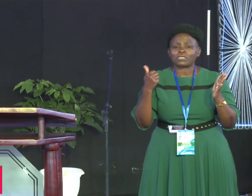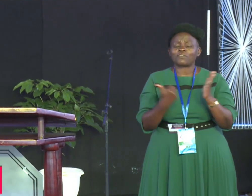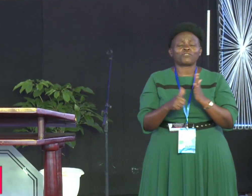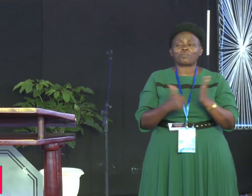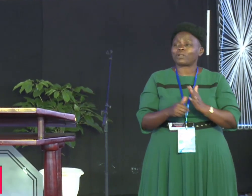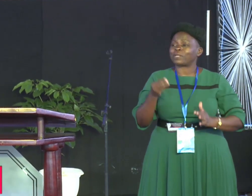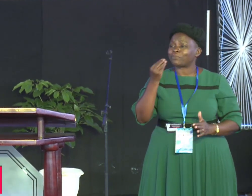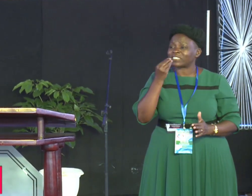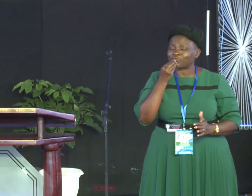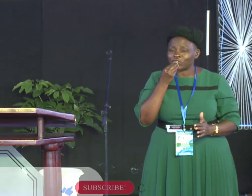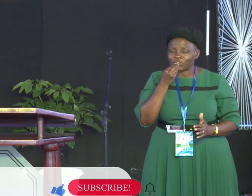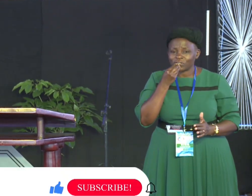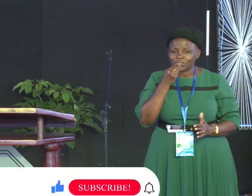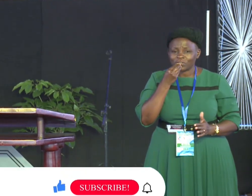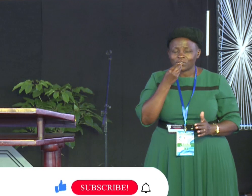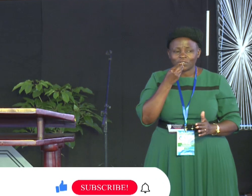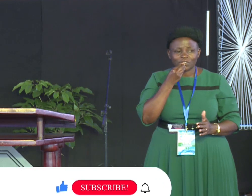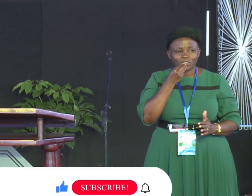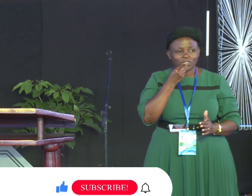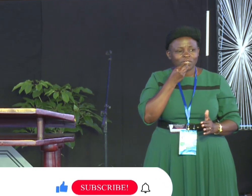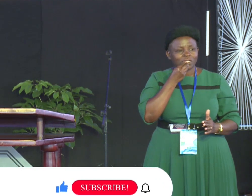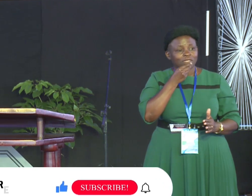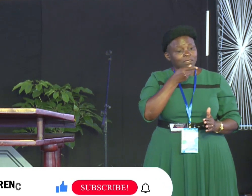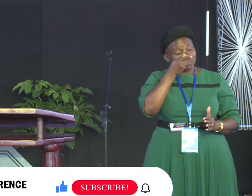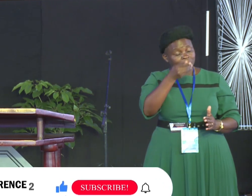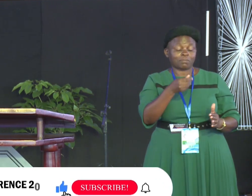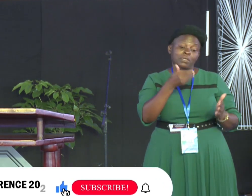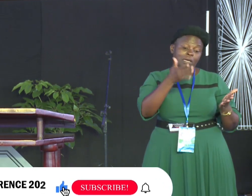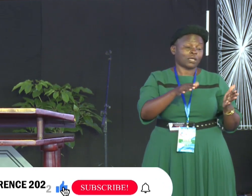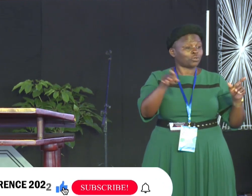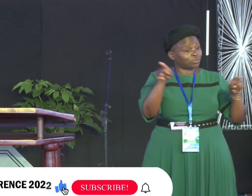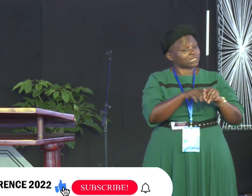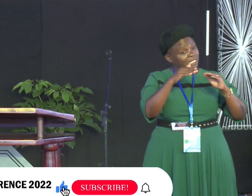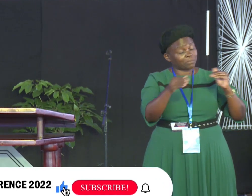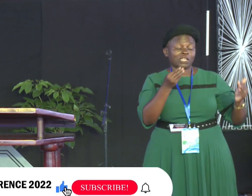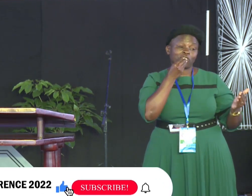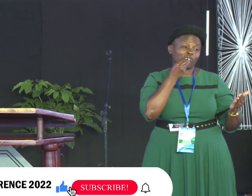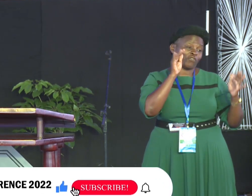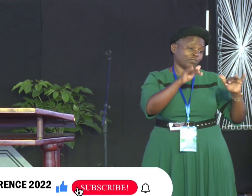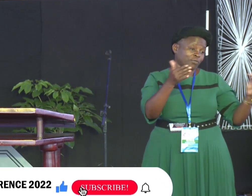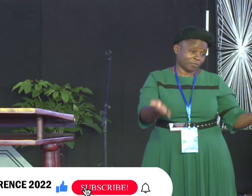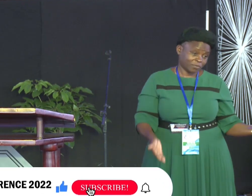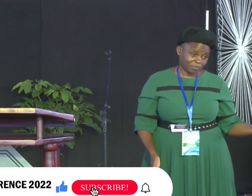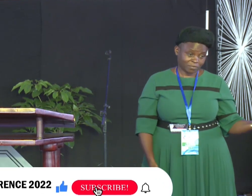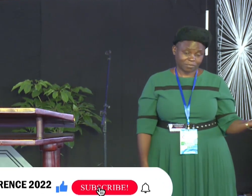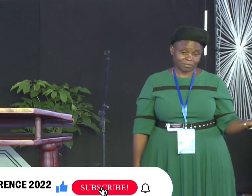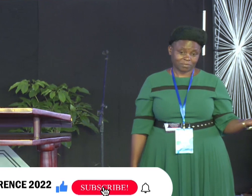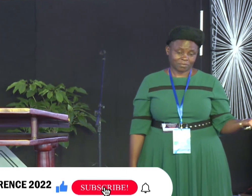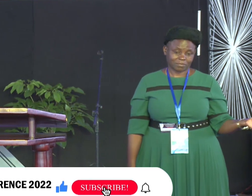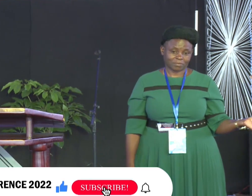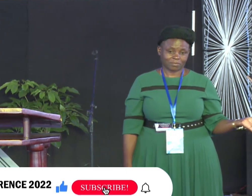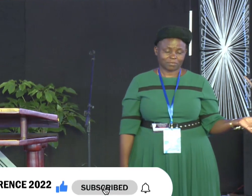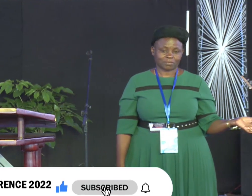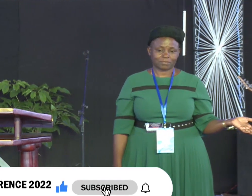If your problem has been food, tell your neighbor that is the level you're at, food.